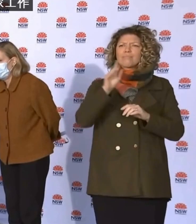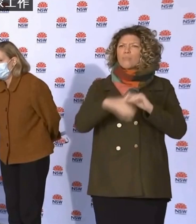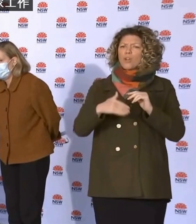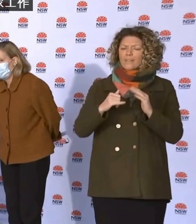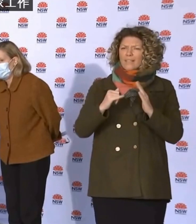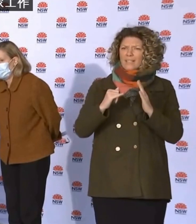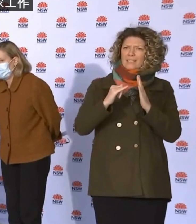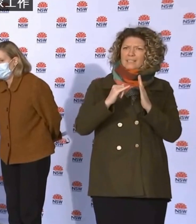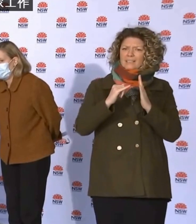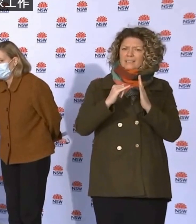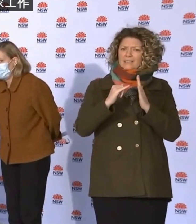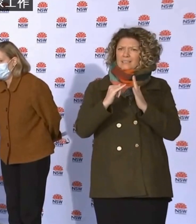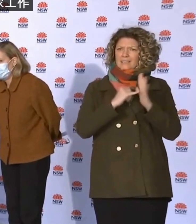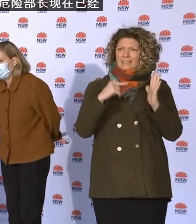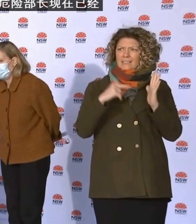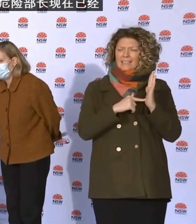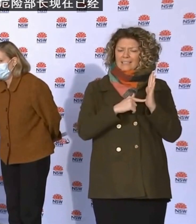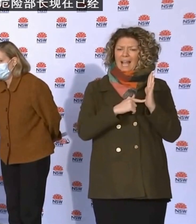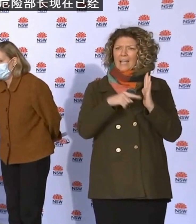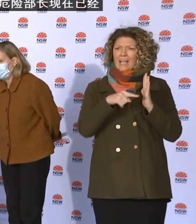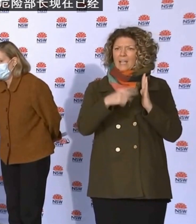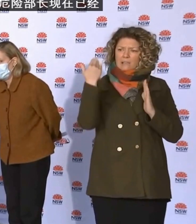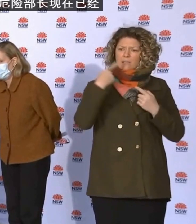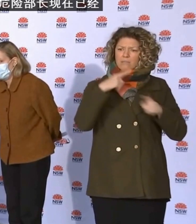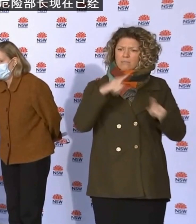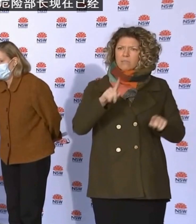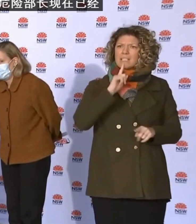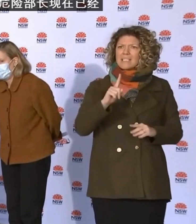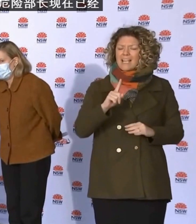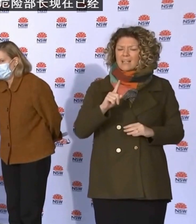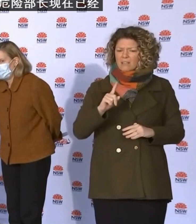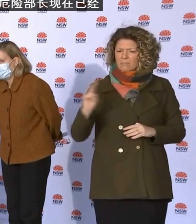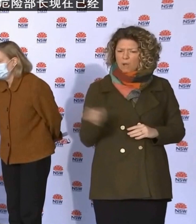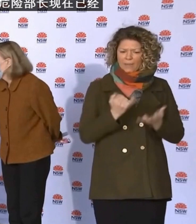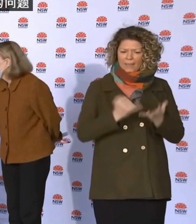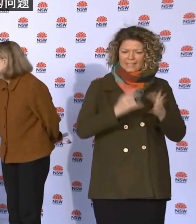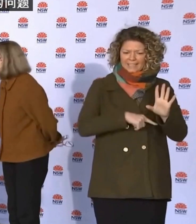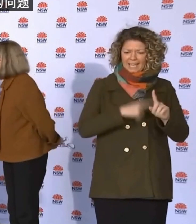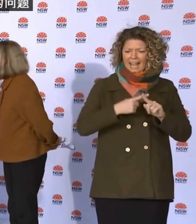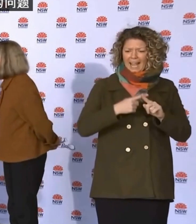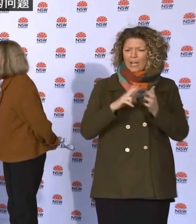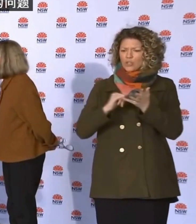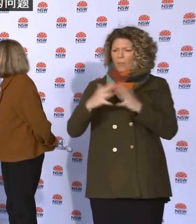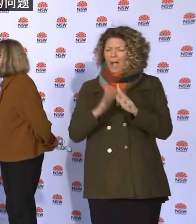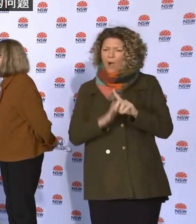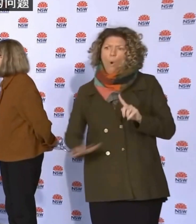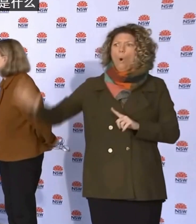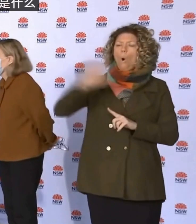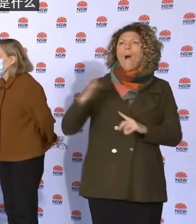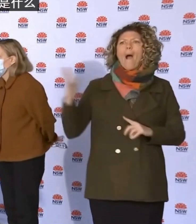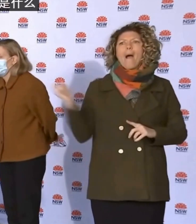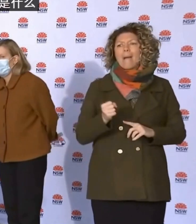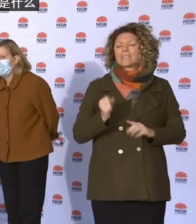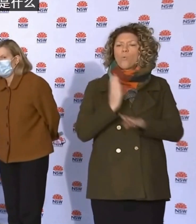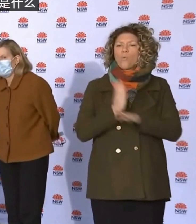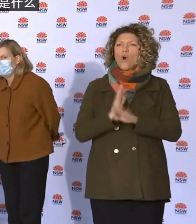need to require their employees to work from home in regional New South Wales as well. It sounds like Minister Hazzard has now fixed that issue and made it just based He has, Sydney. yep. What